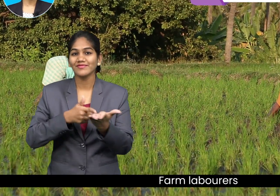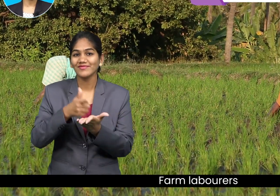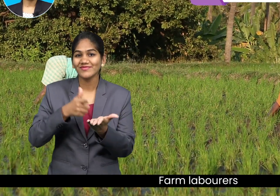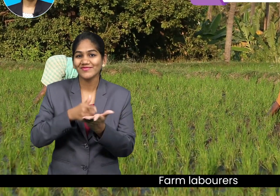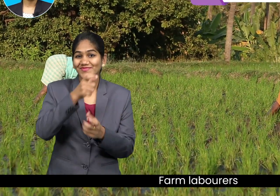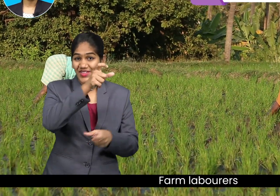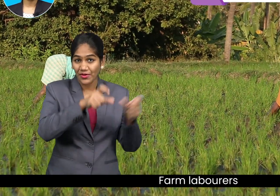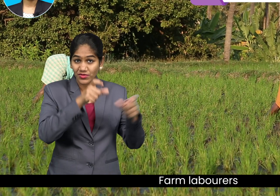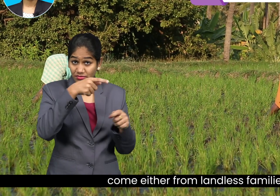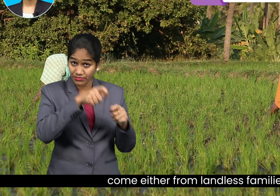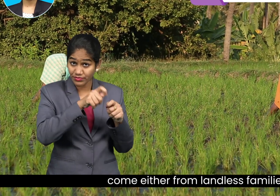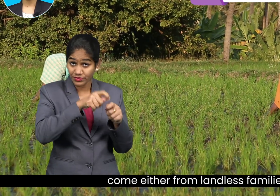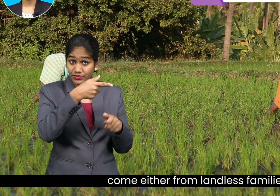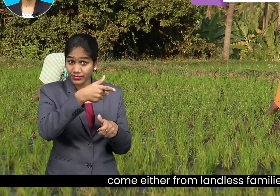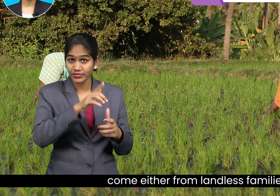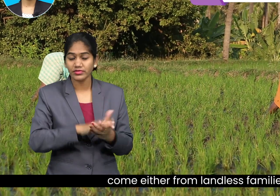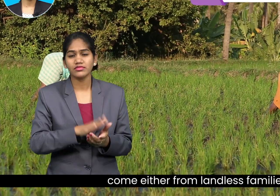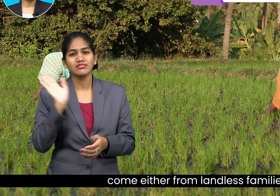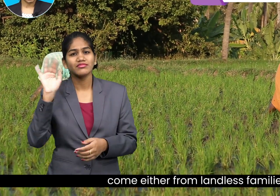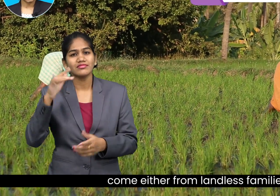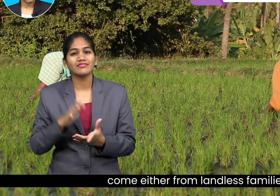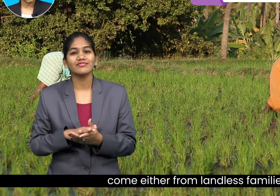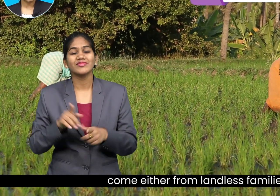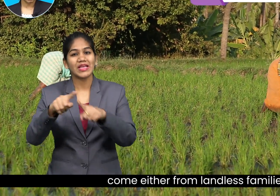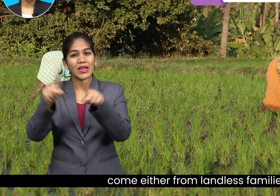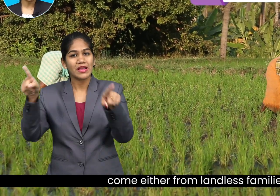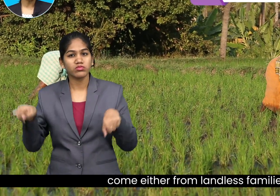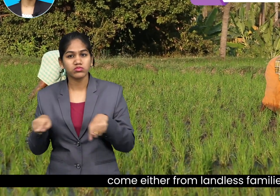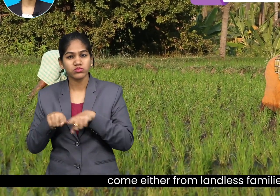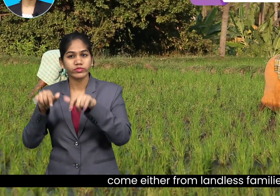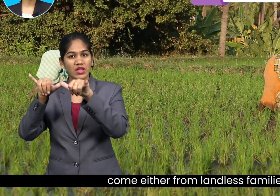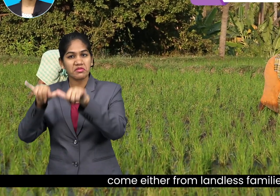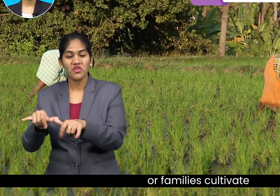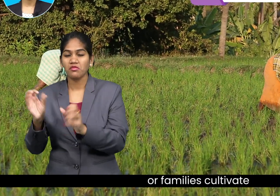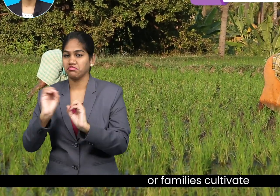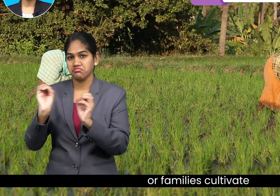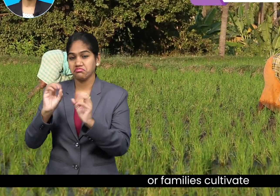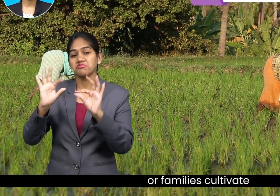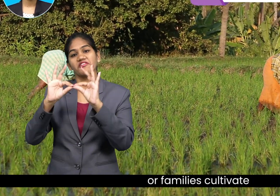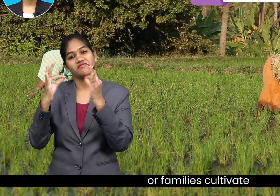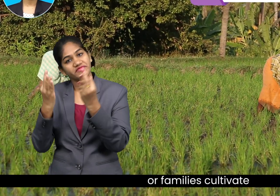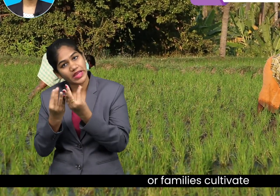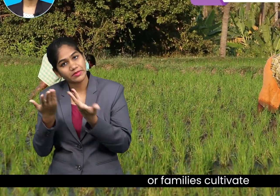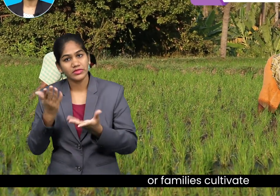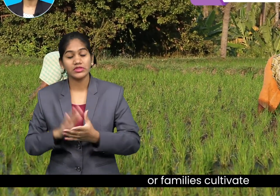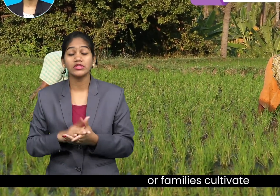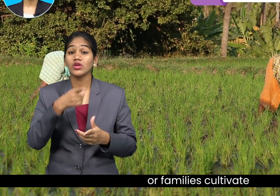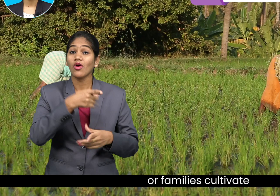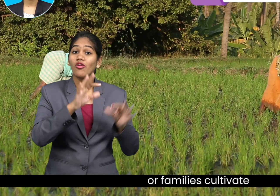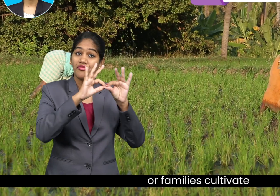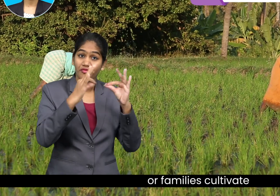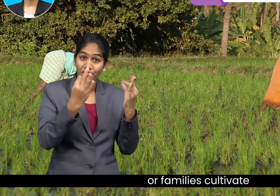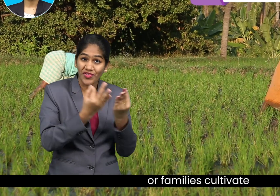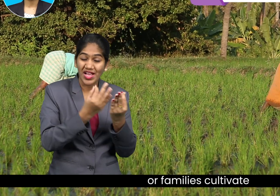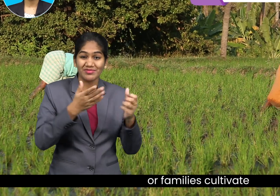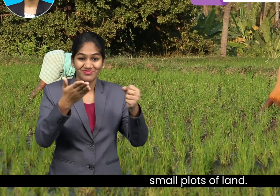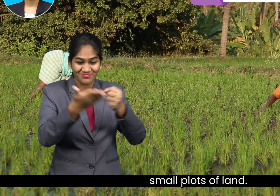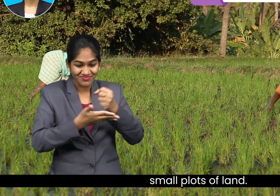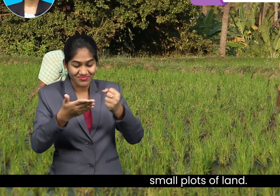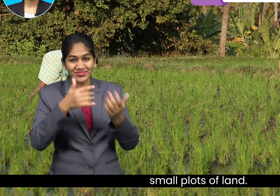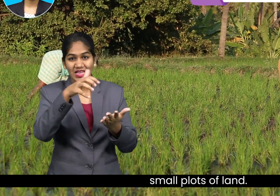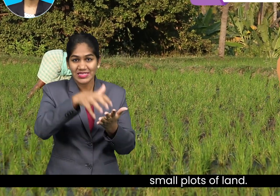Farm laborers come either from landless families or families